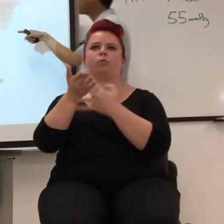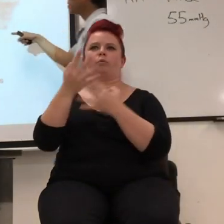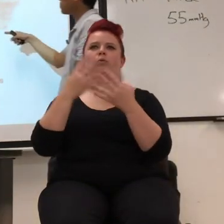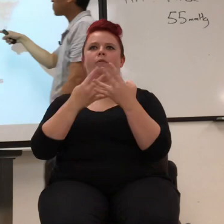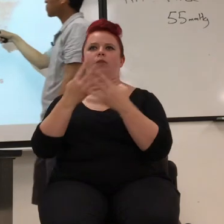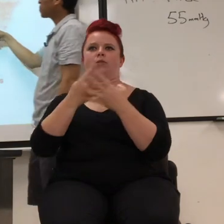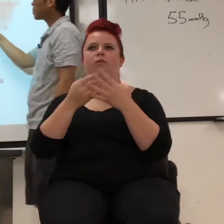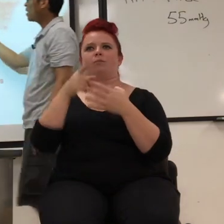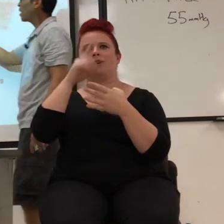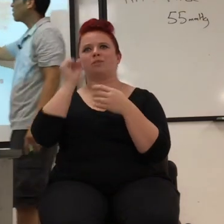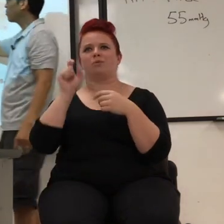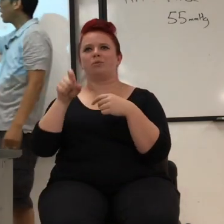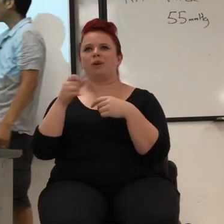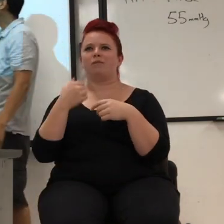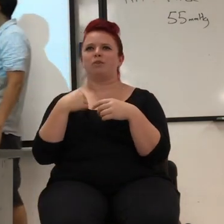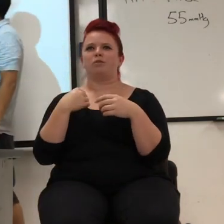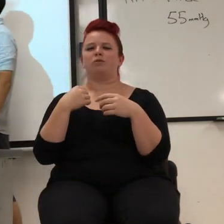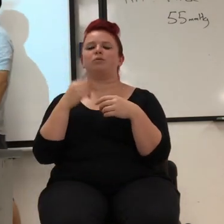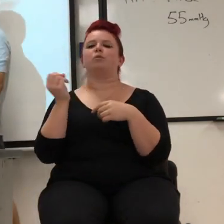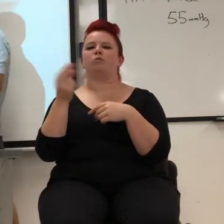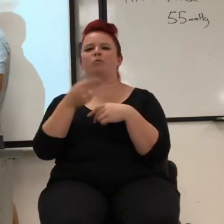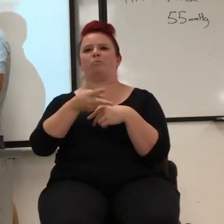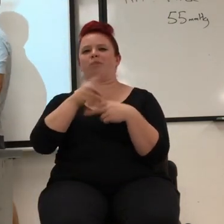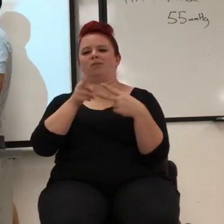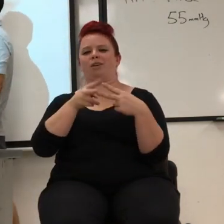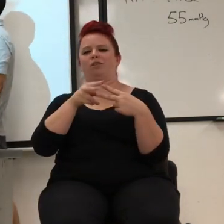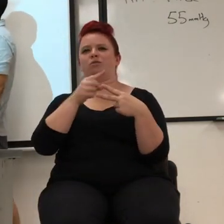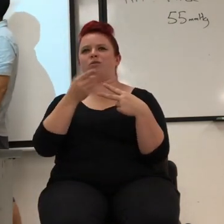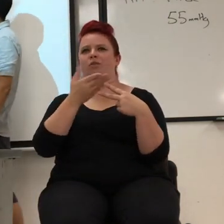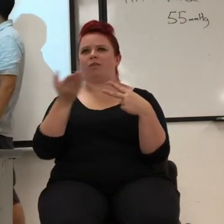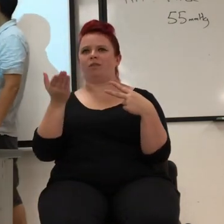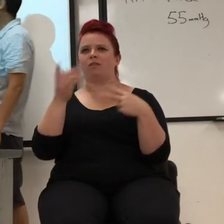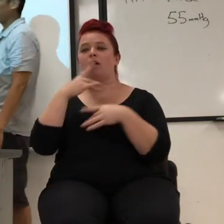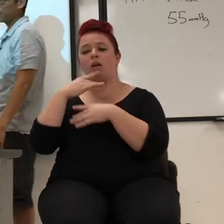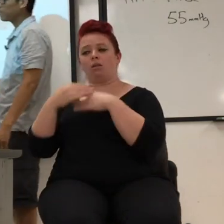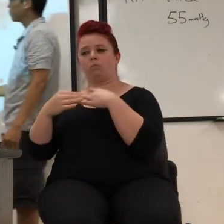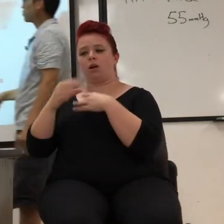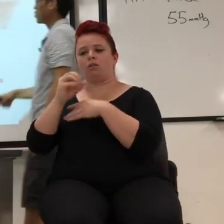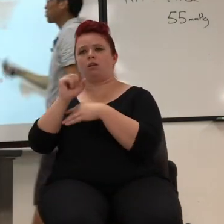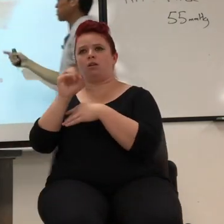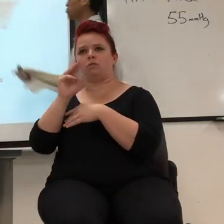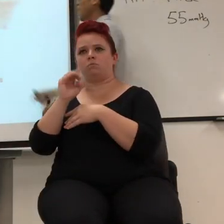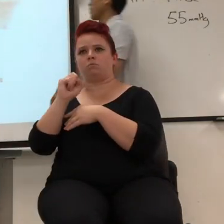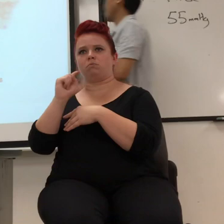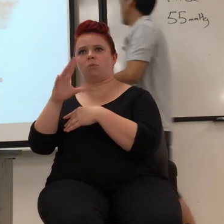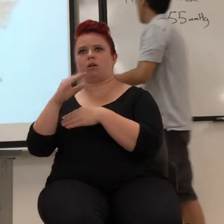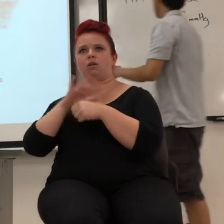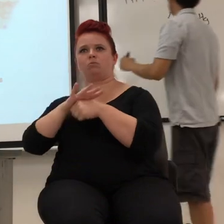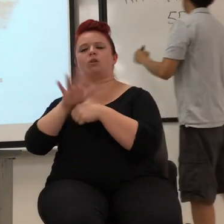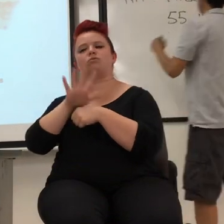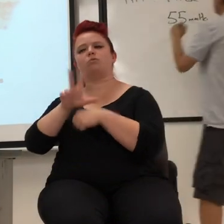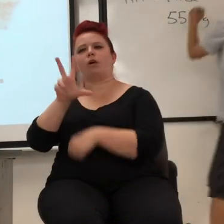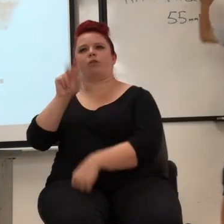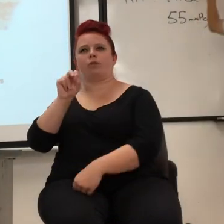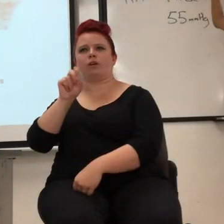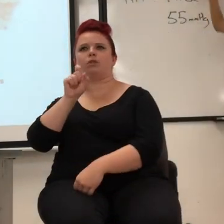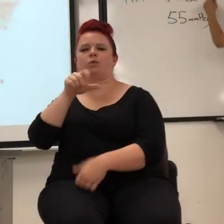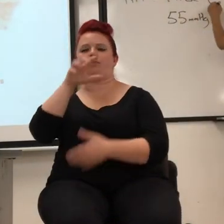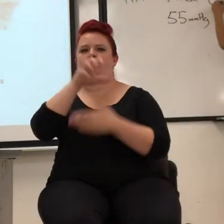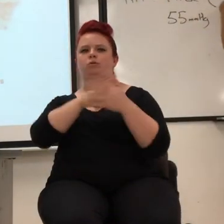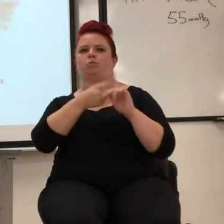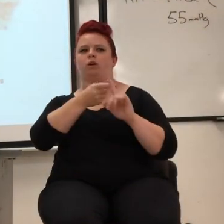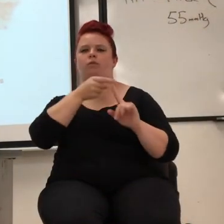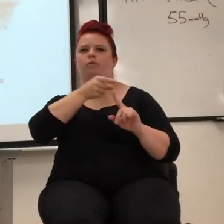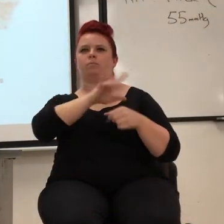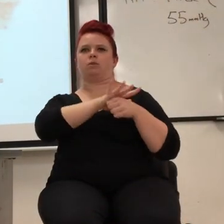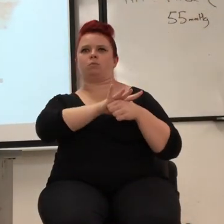thing. In the blood, the osmotic pressure is about 30, so you want to subtract that. You want to